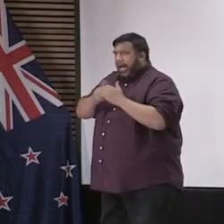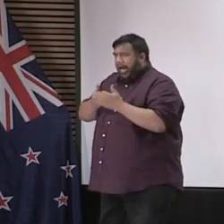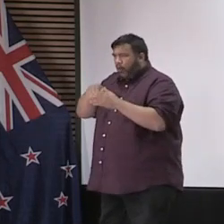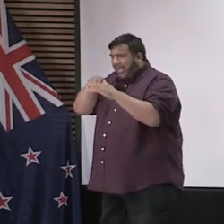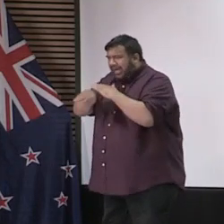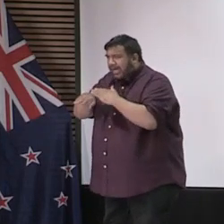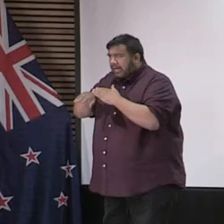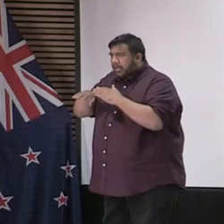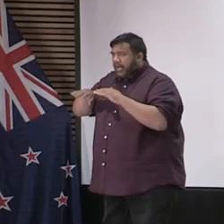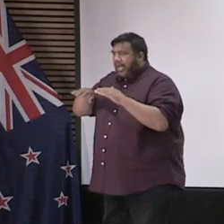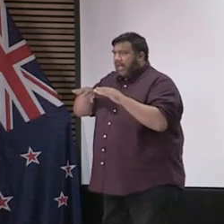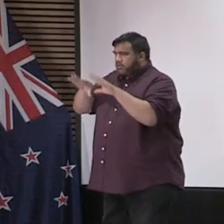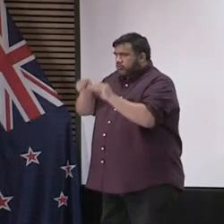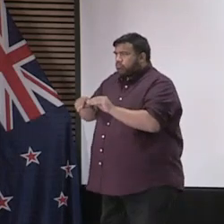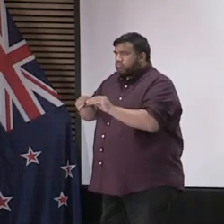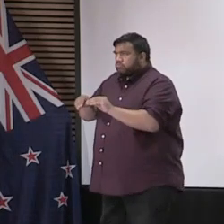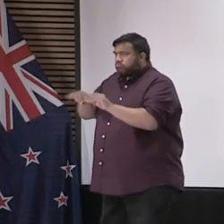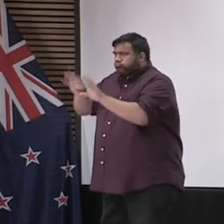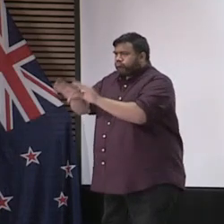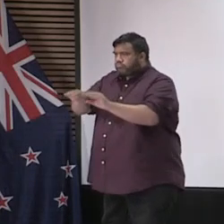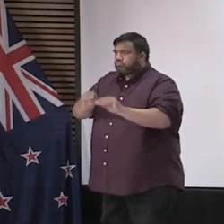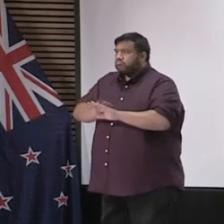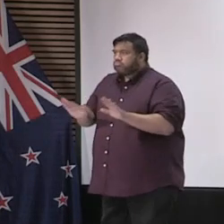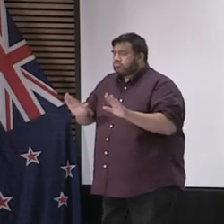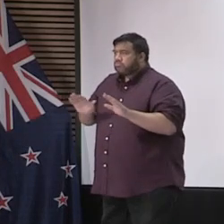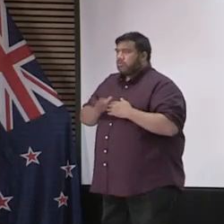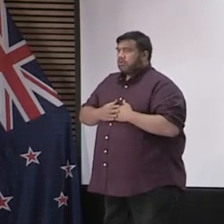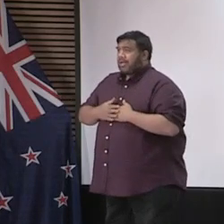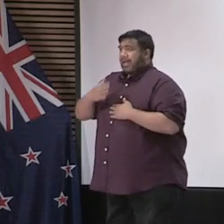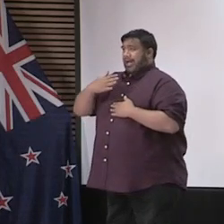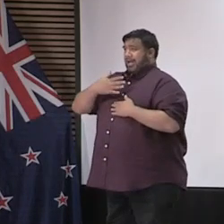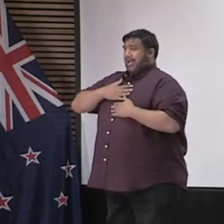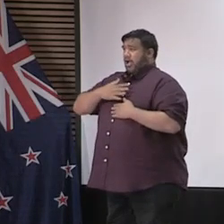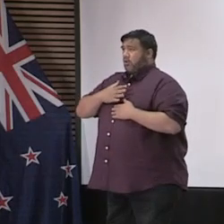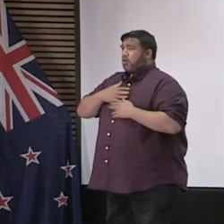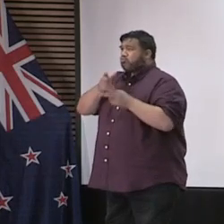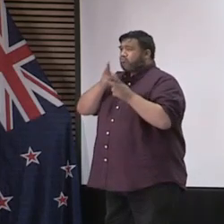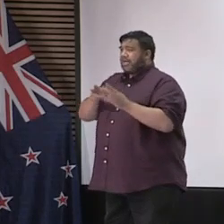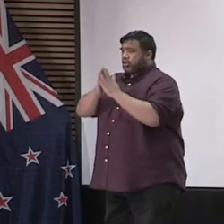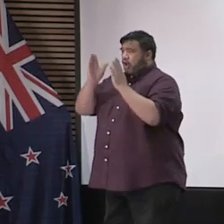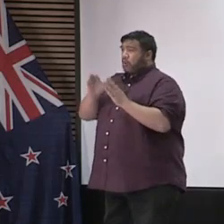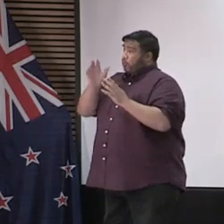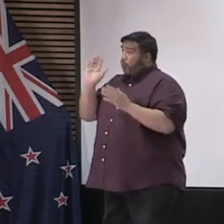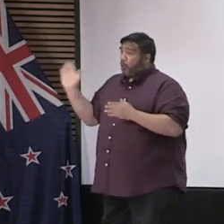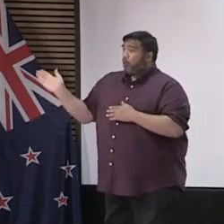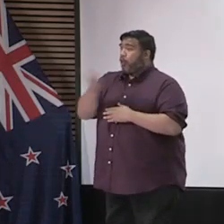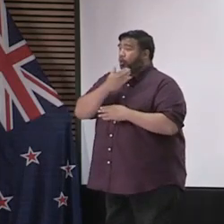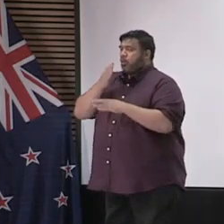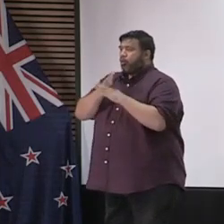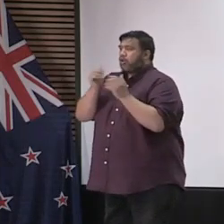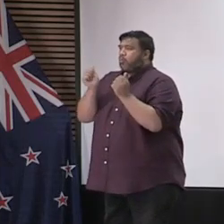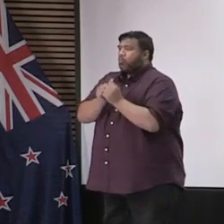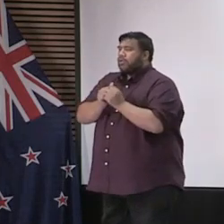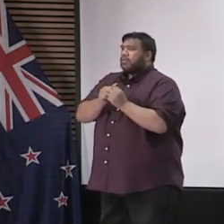further spread. And just to go back to my earlier comment, that all of our facilities working incredibly closely with the local public health units